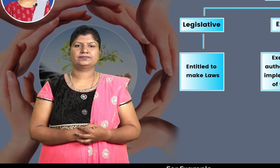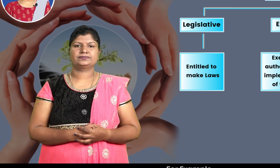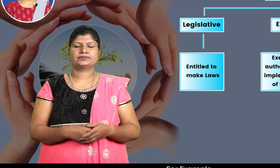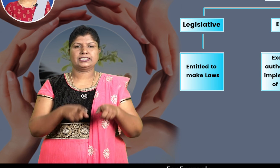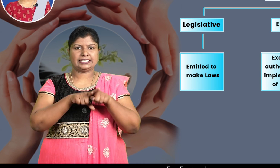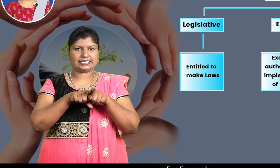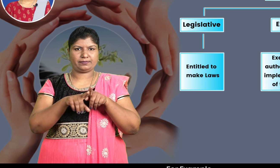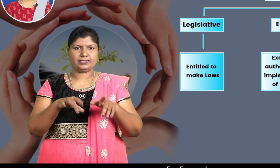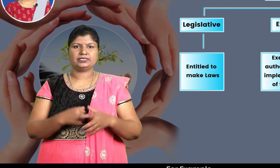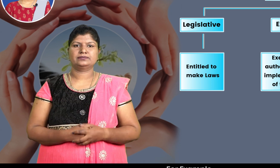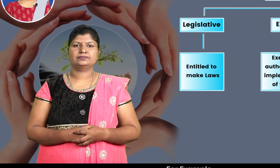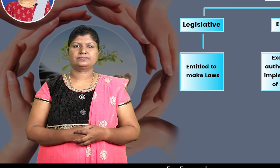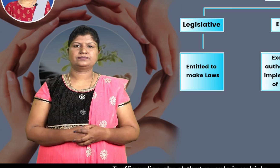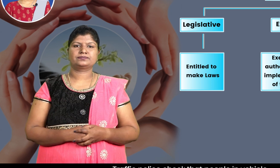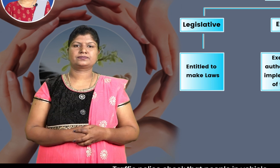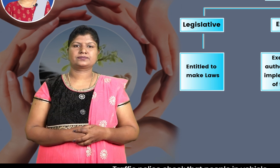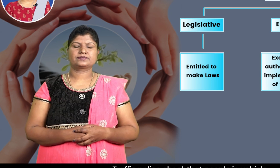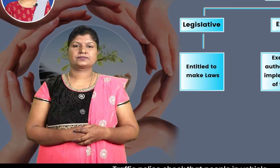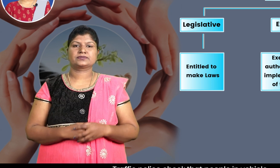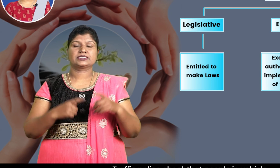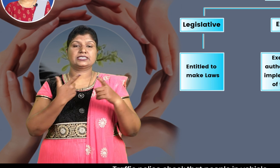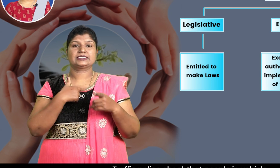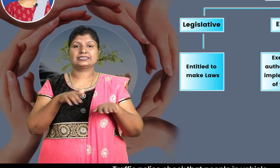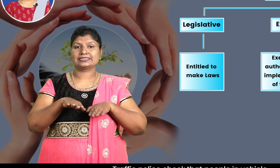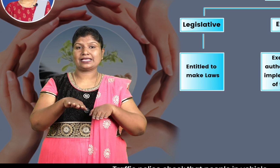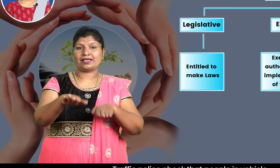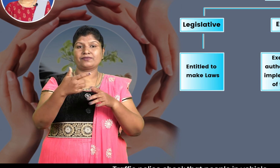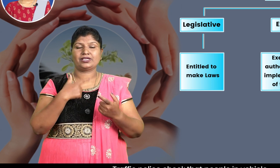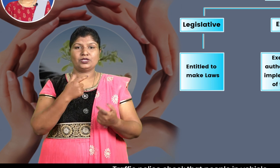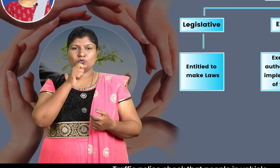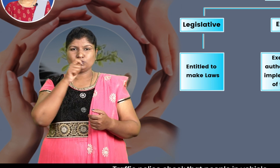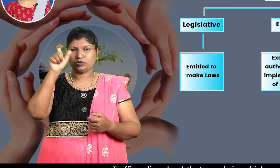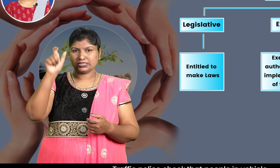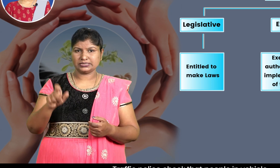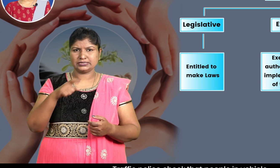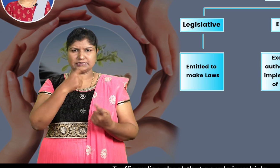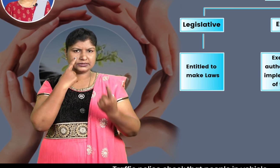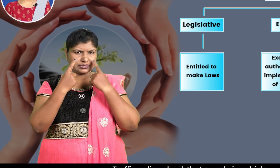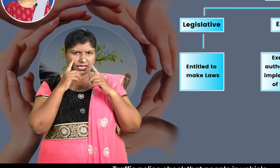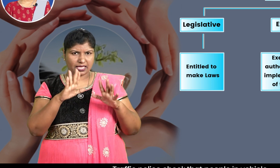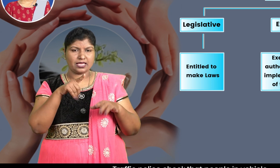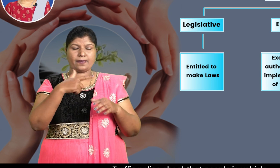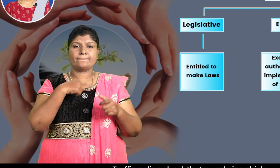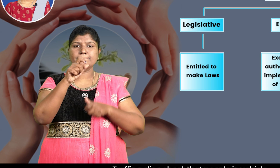For example, traffic police check that people in the